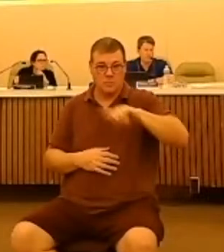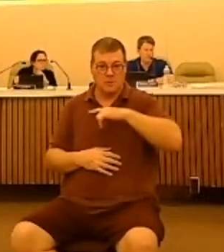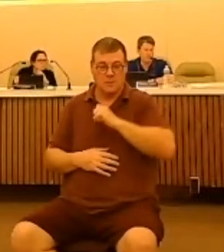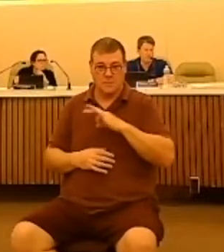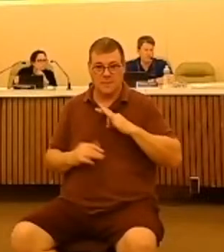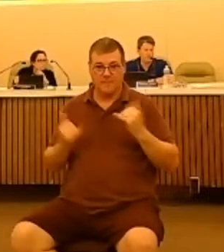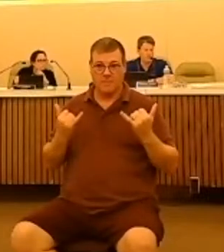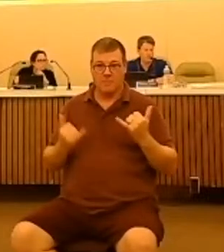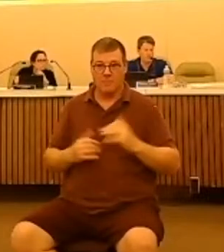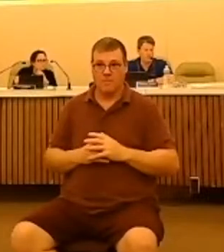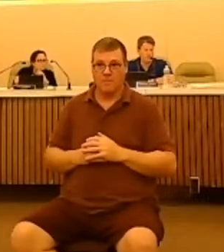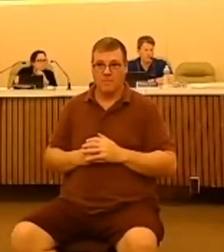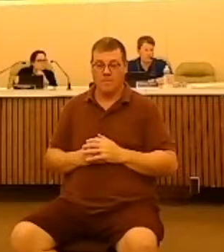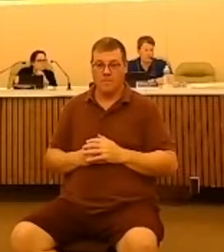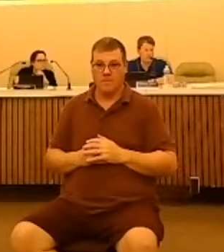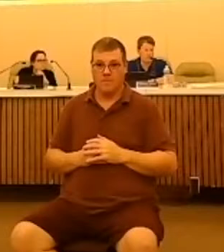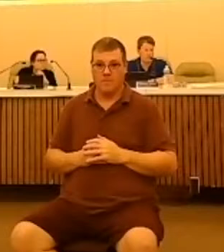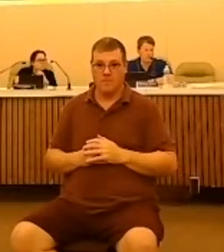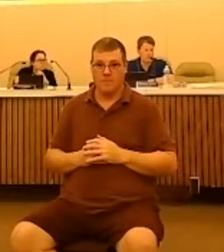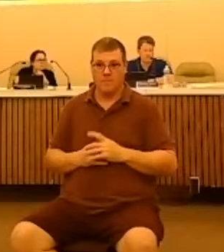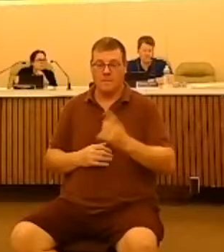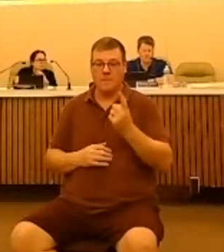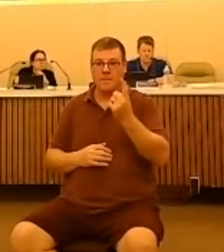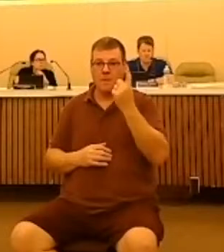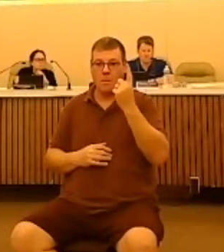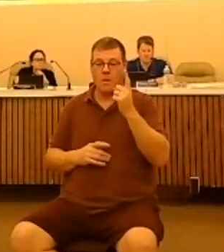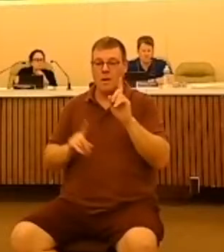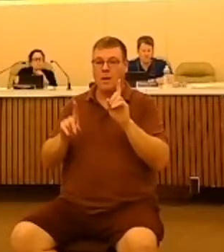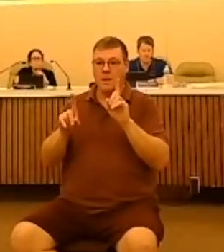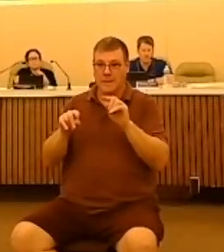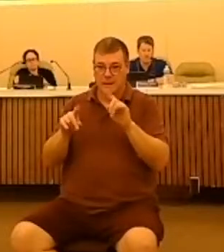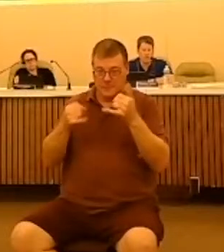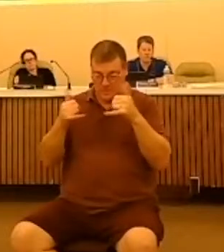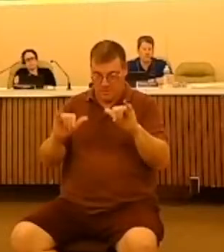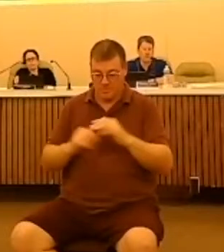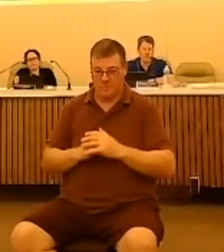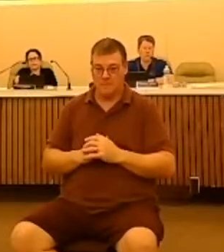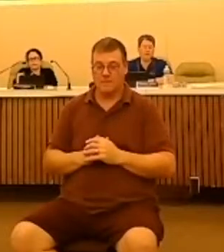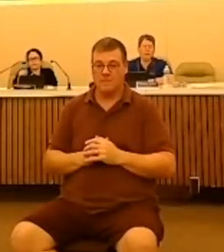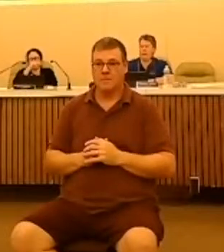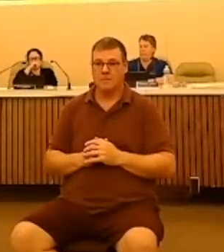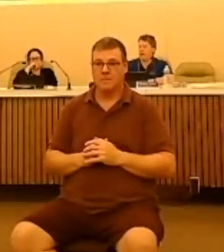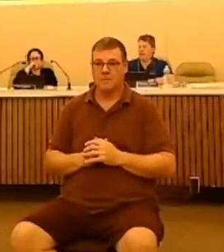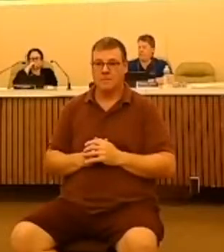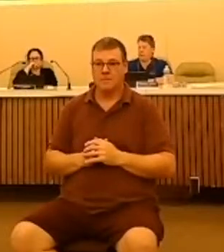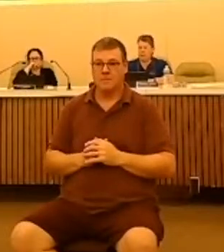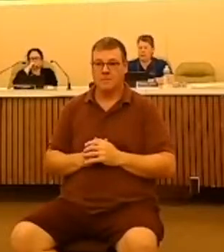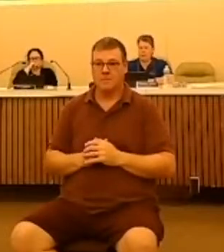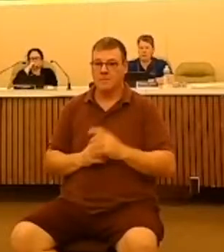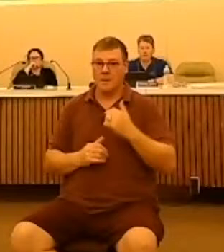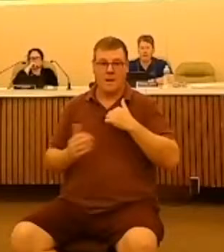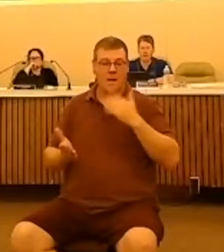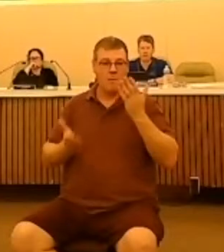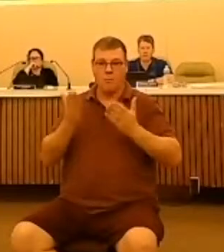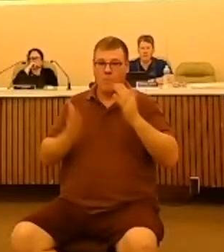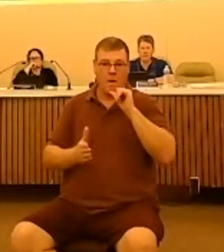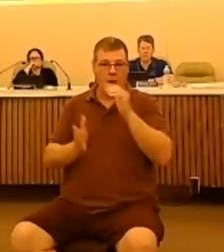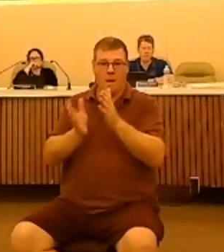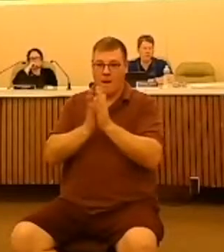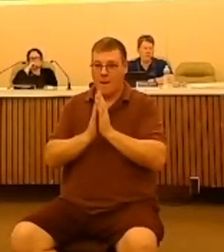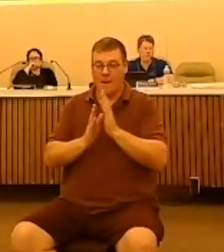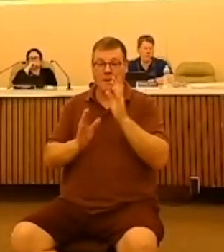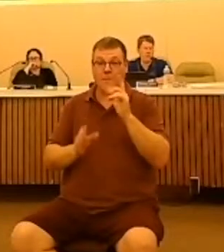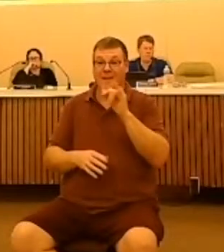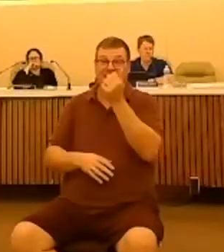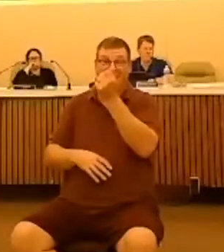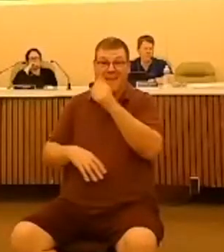now? We have 1 attendee still on. Okay, so I'm probably not always going to ask for attendee, but at